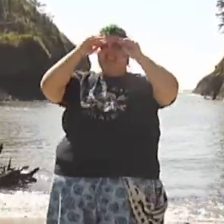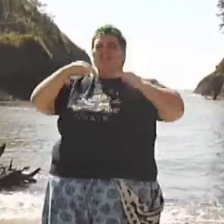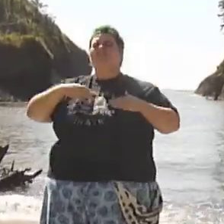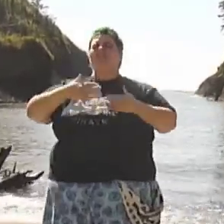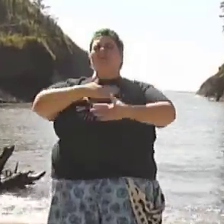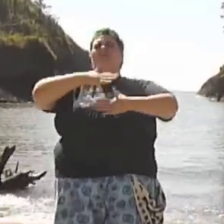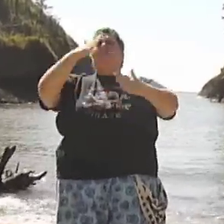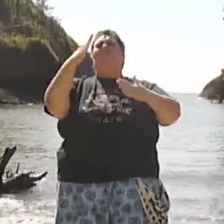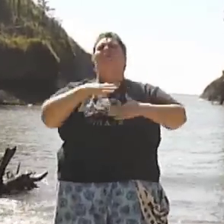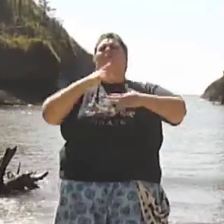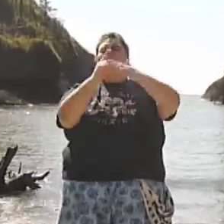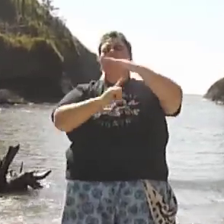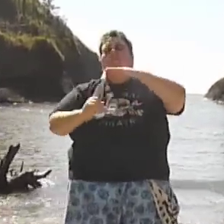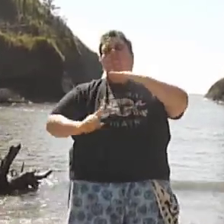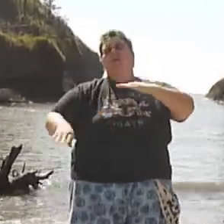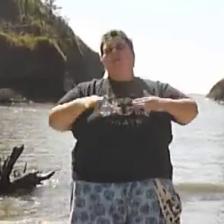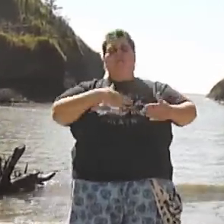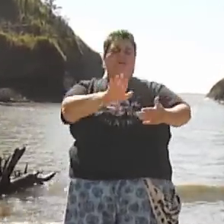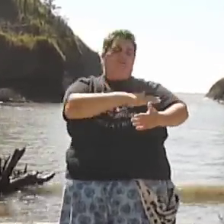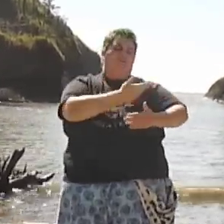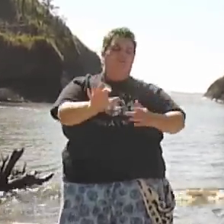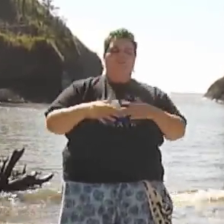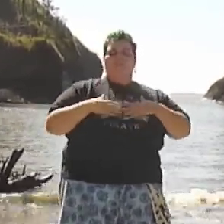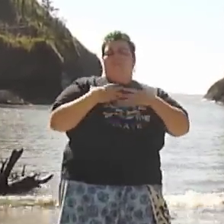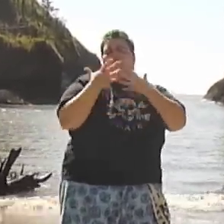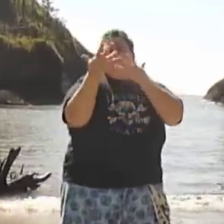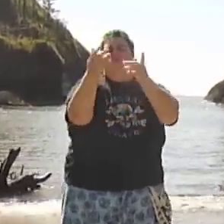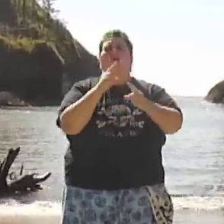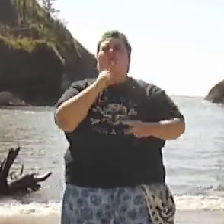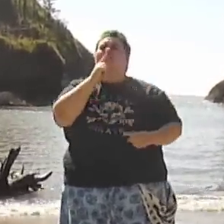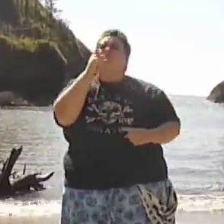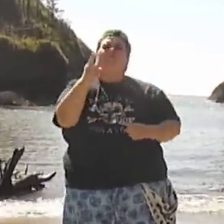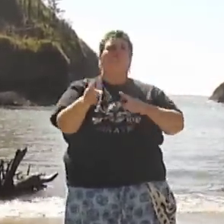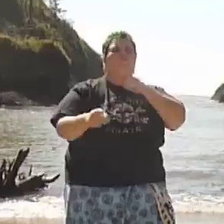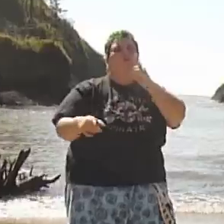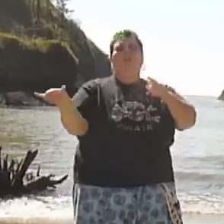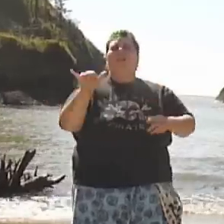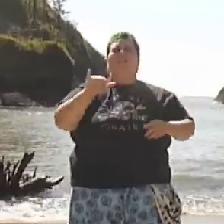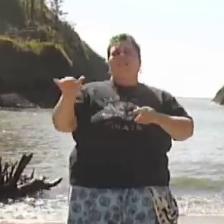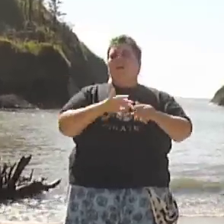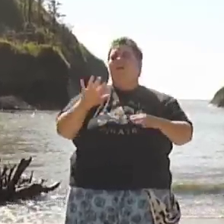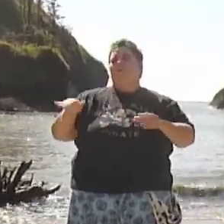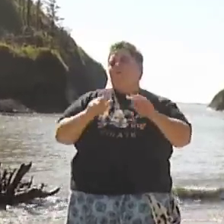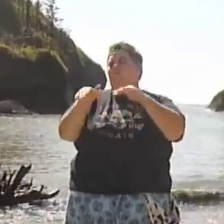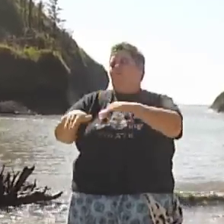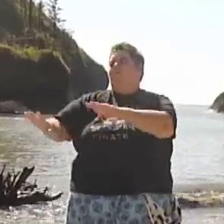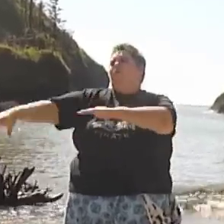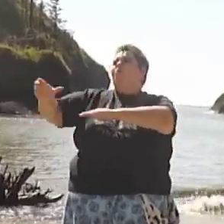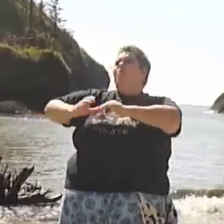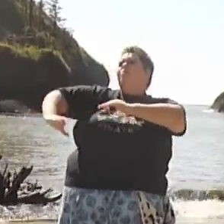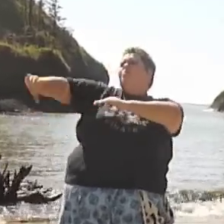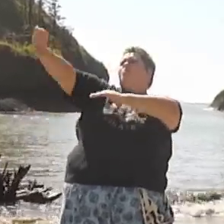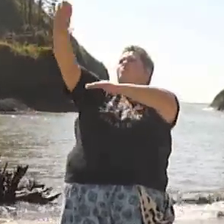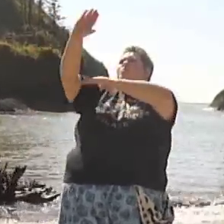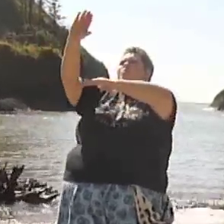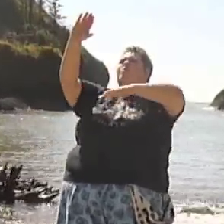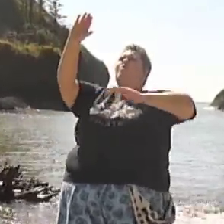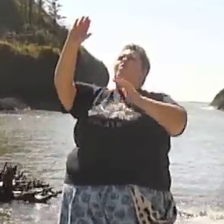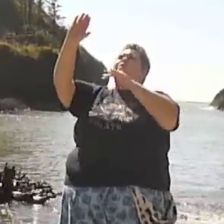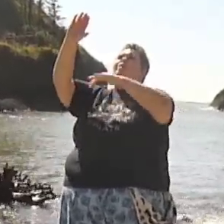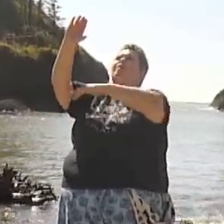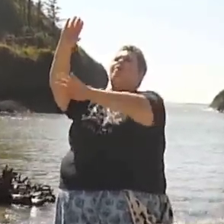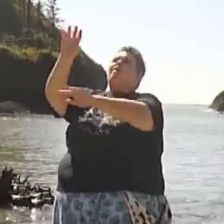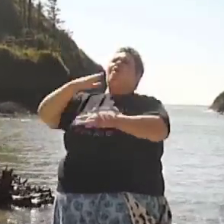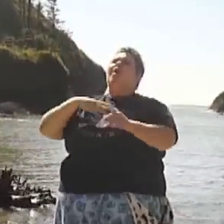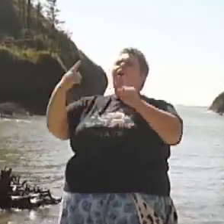breathe below. Let what flows through me prove as true as the roll of ocean. The waves are rolling upon the shore.